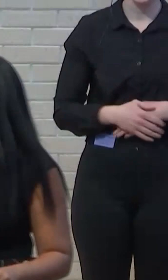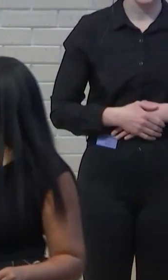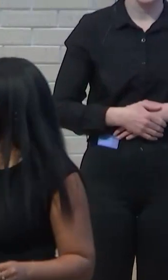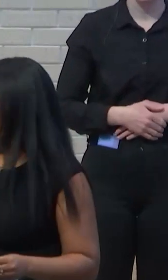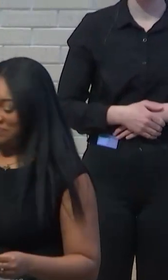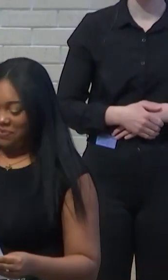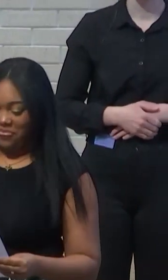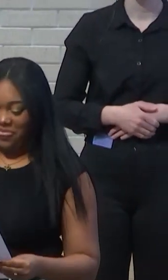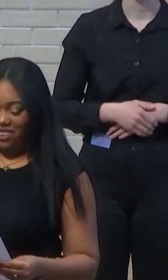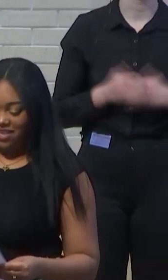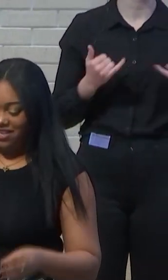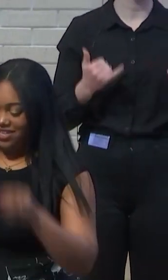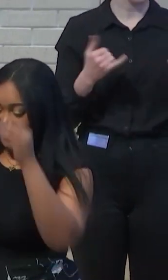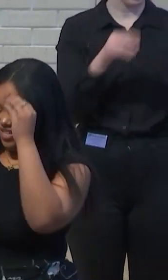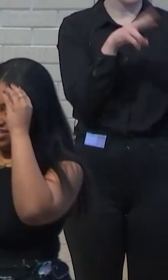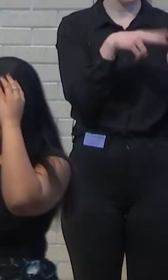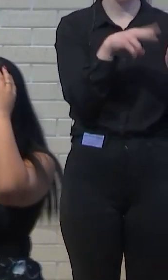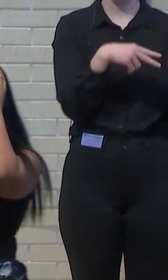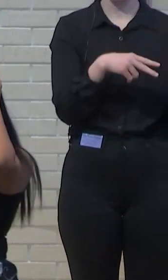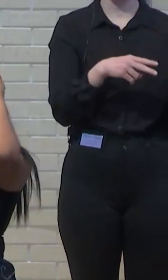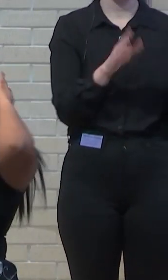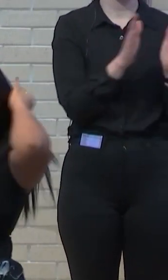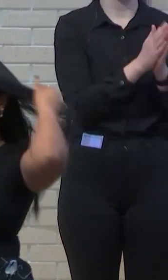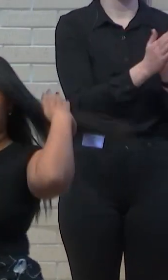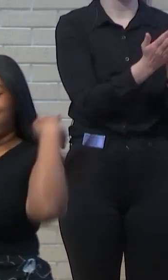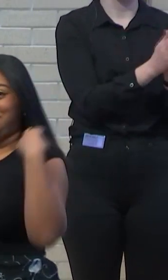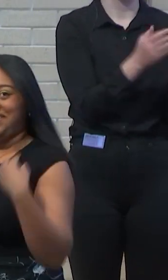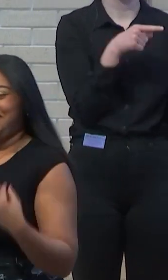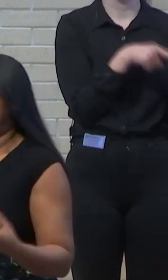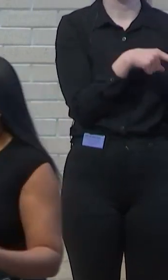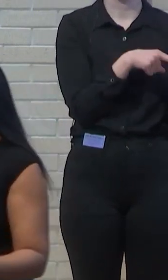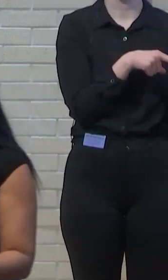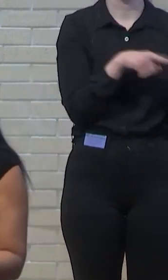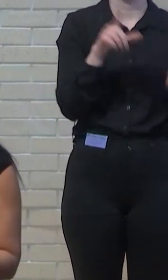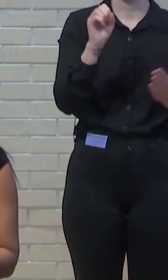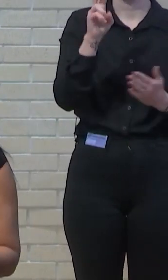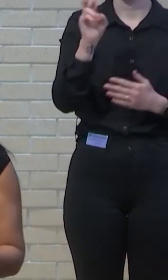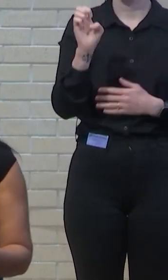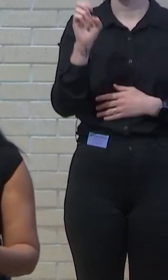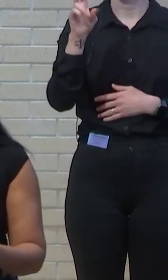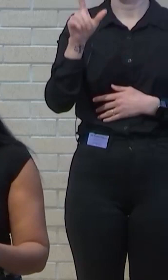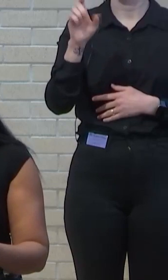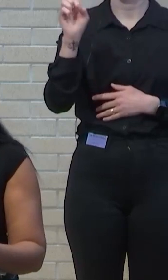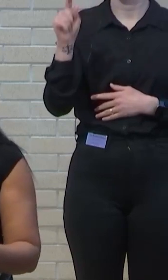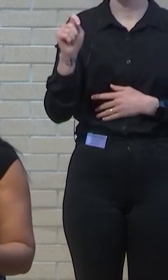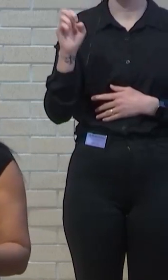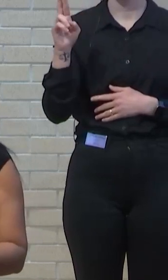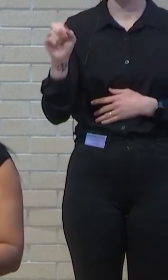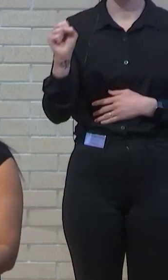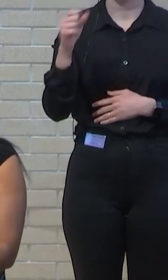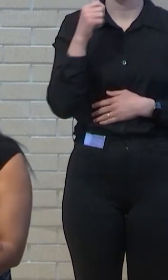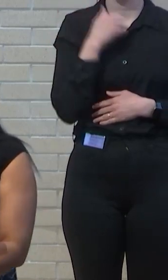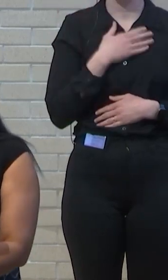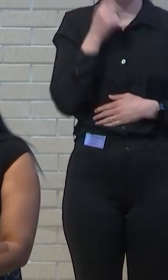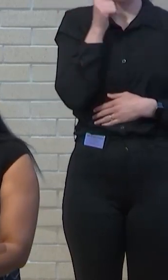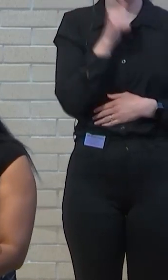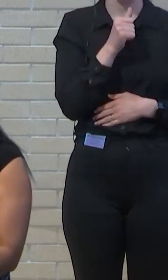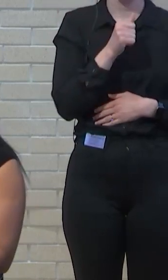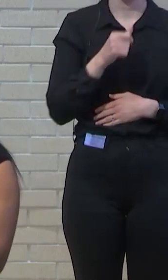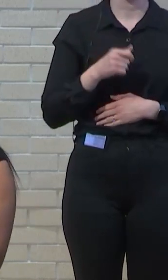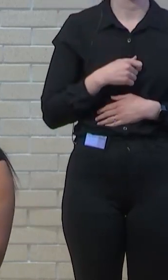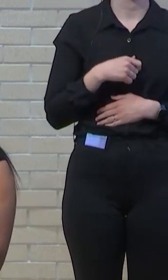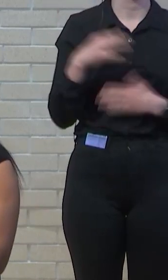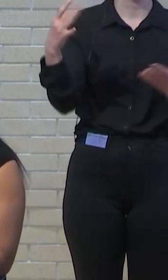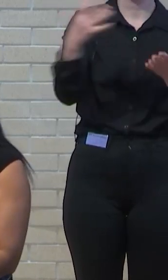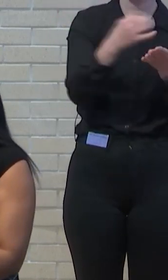Today, we are going to be reading an excerpt from the book Love Letters to My Girls, a series of letters to Black women